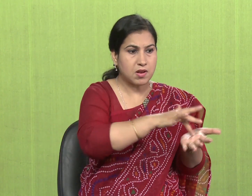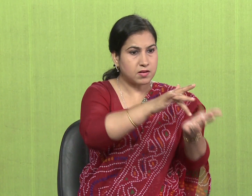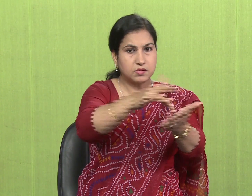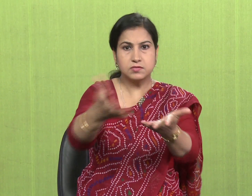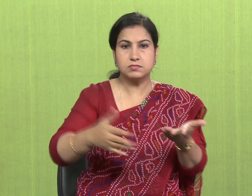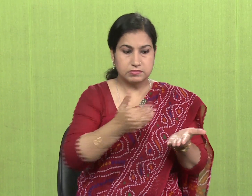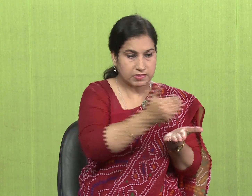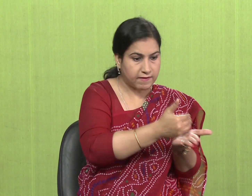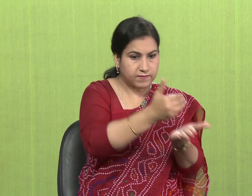wildlife,